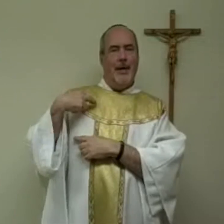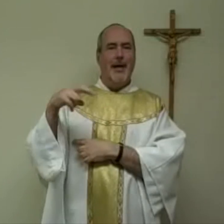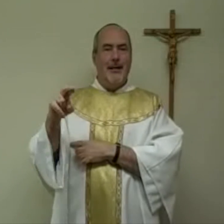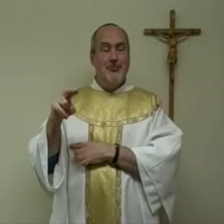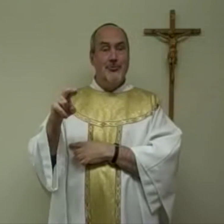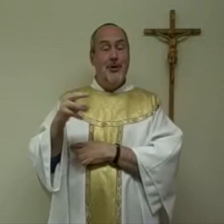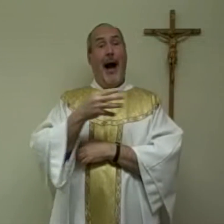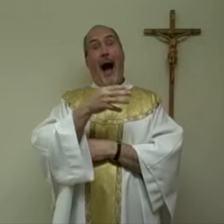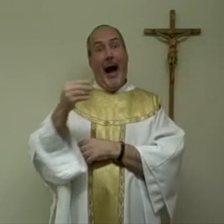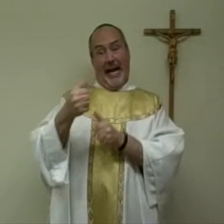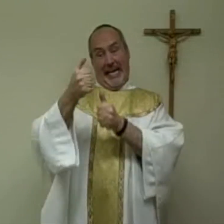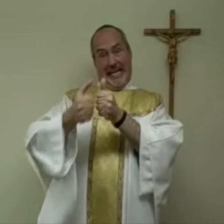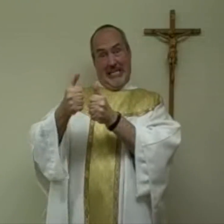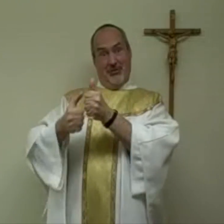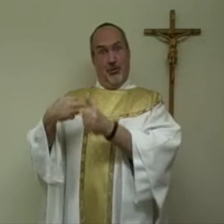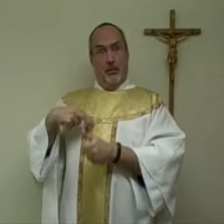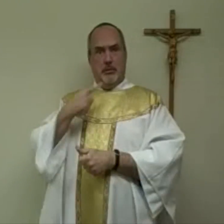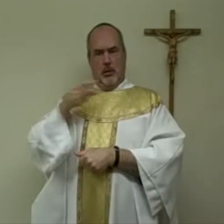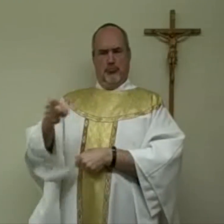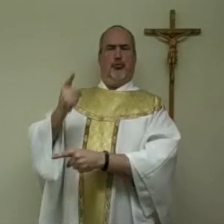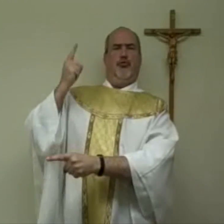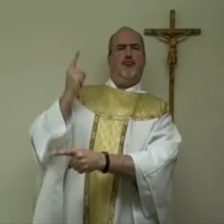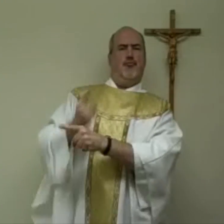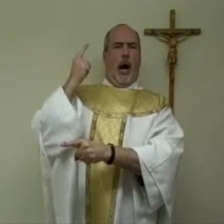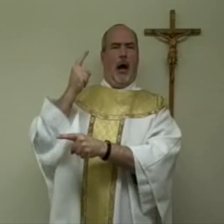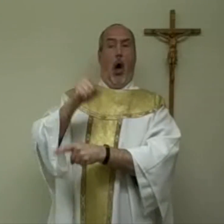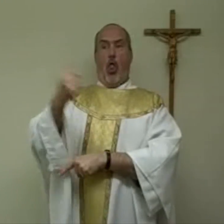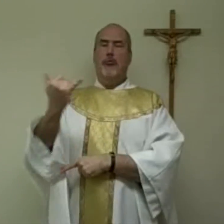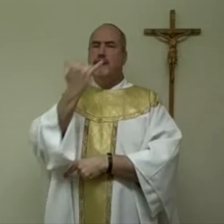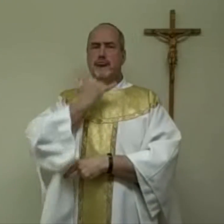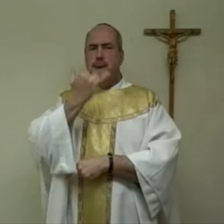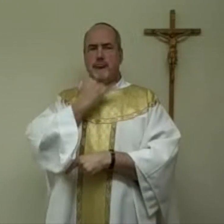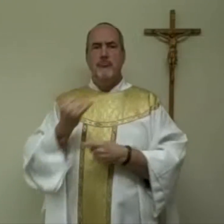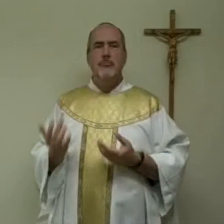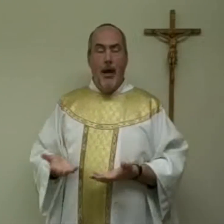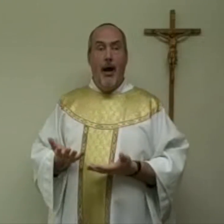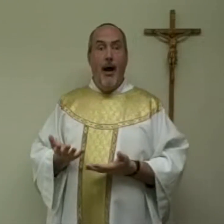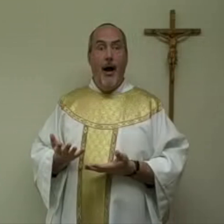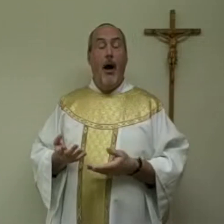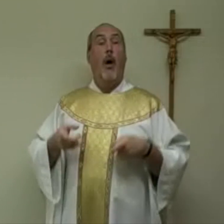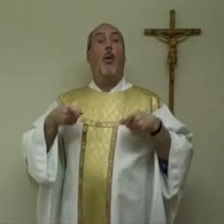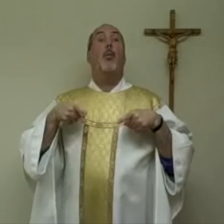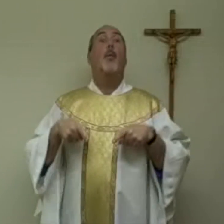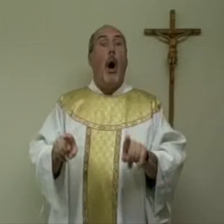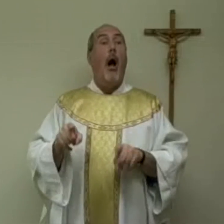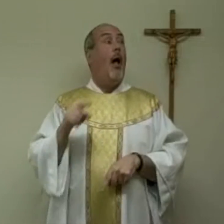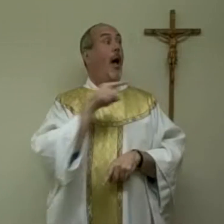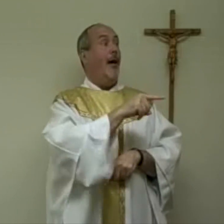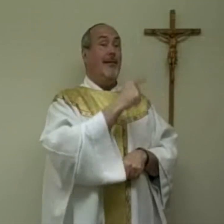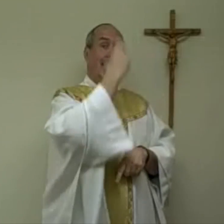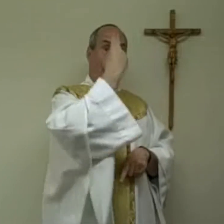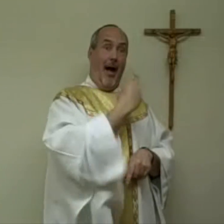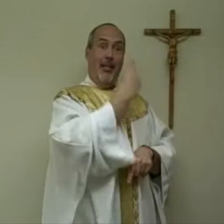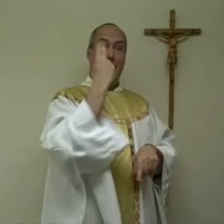about every week there are 100 new Christian religions, and they all think that theirs is the right one and everyone else is